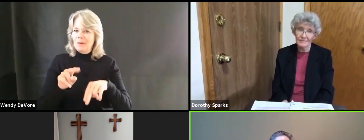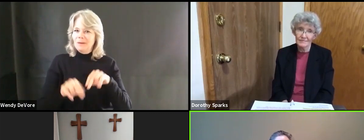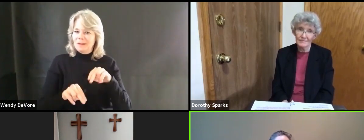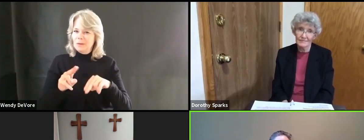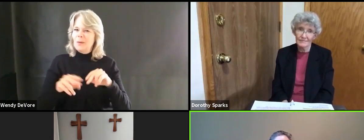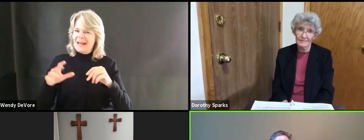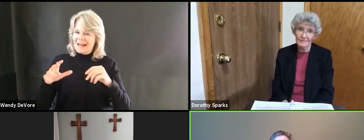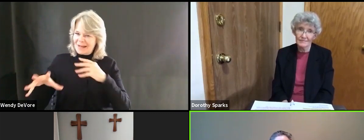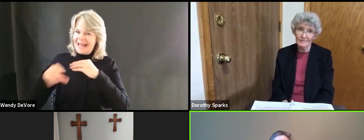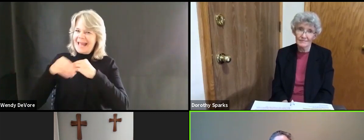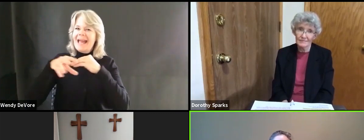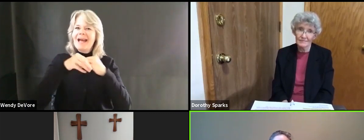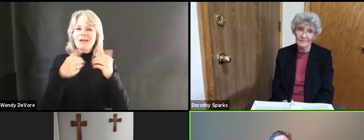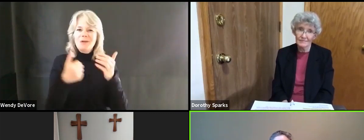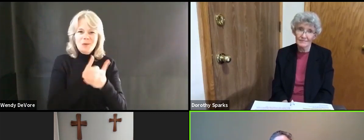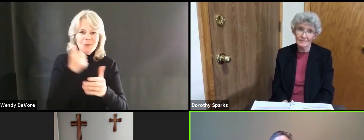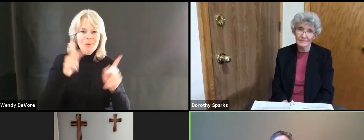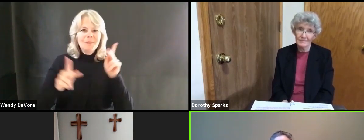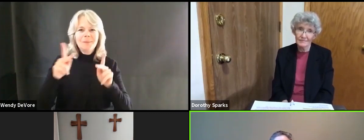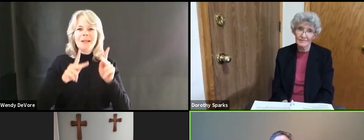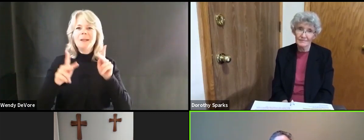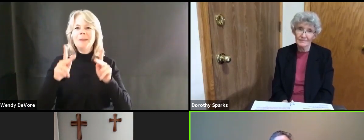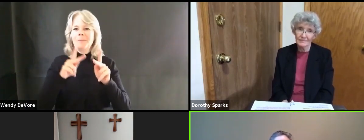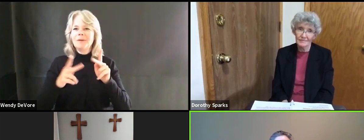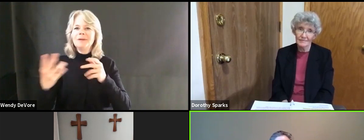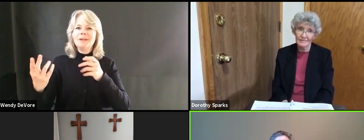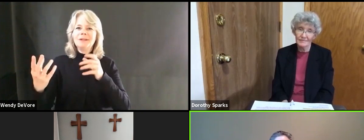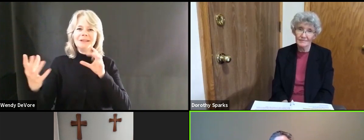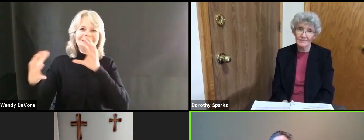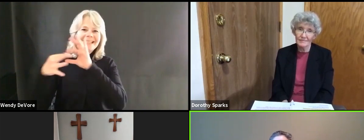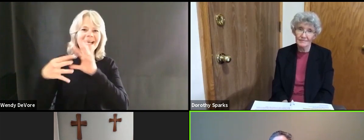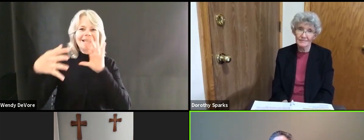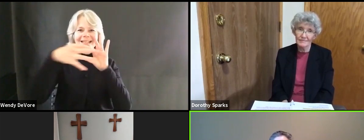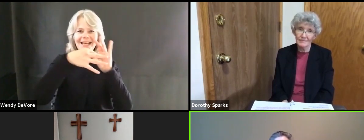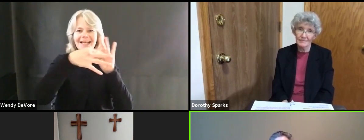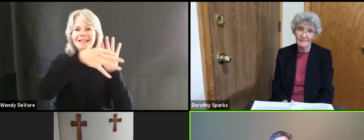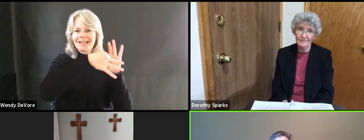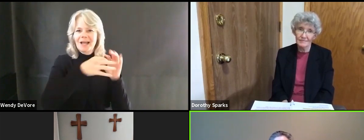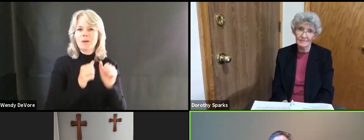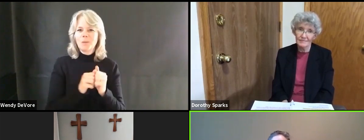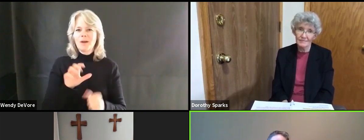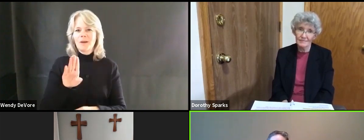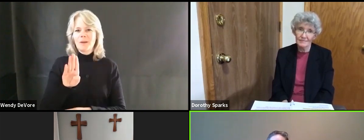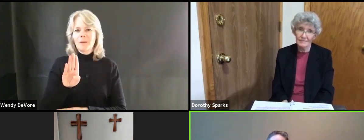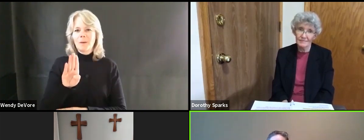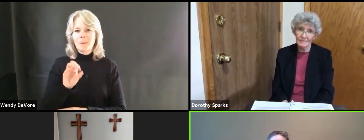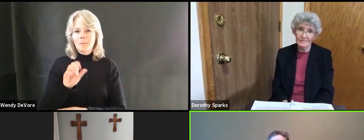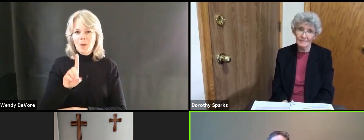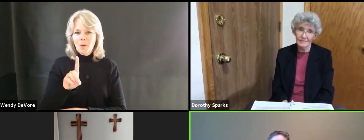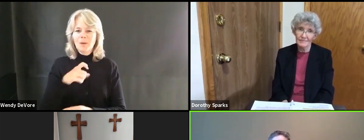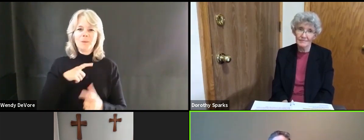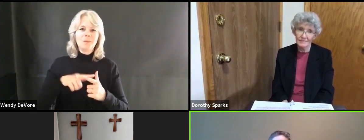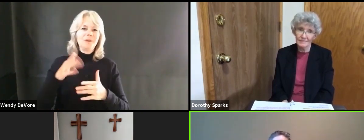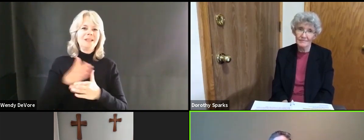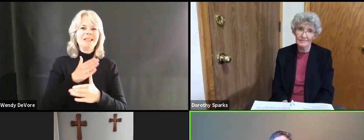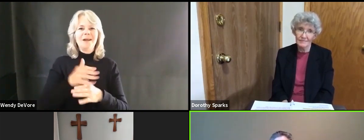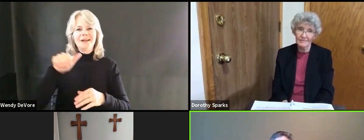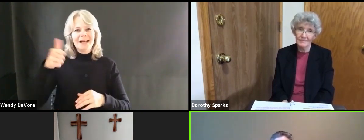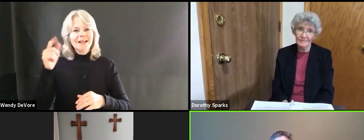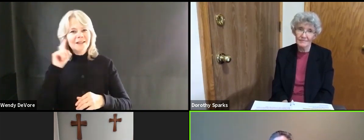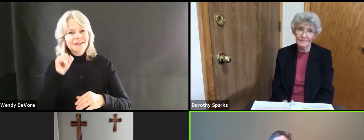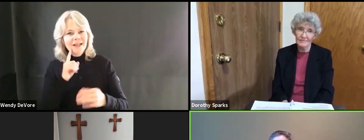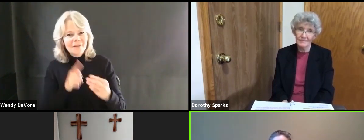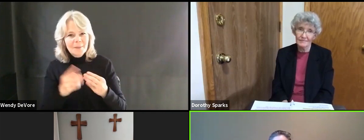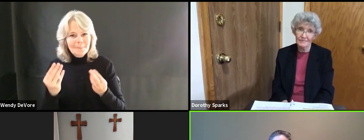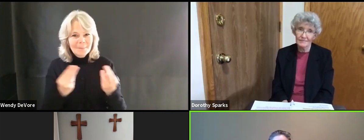reaching out and sharing what we're doing with other deaf ministries and with other deaf people around the